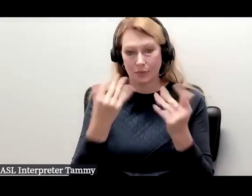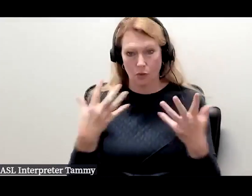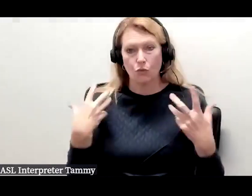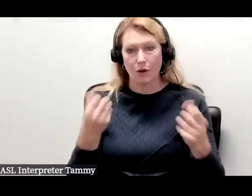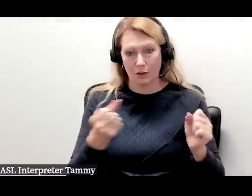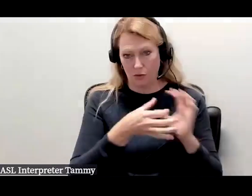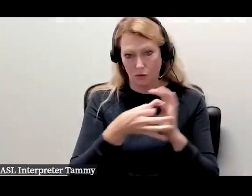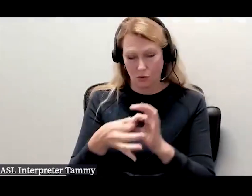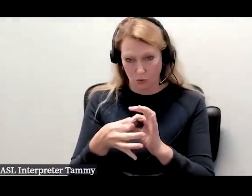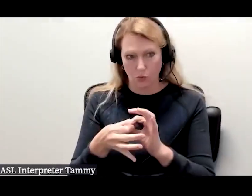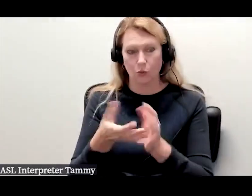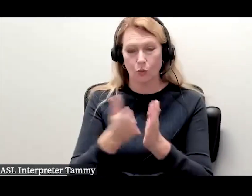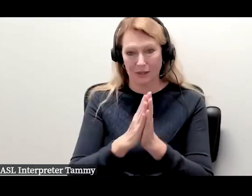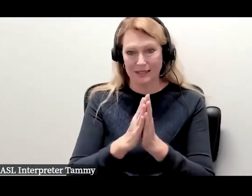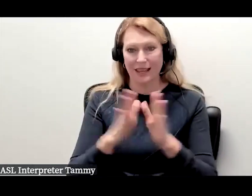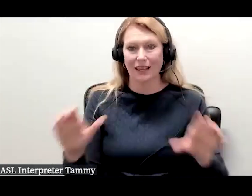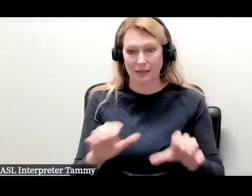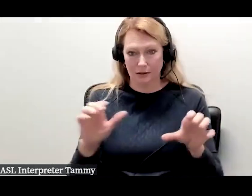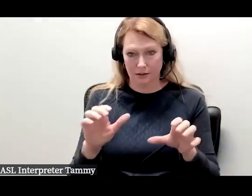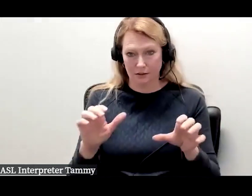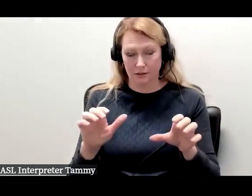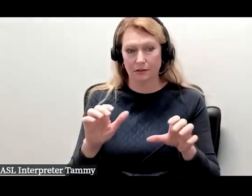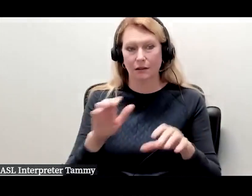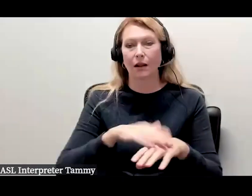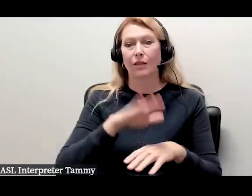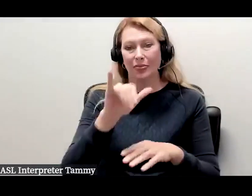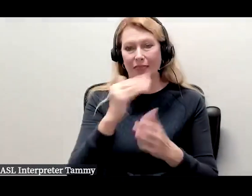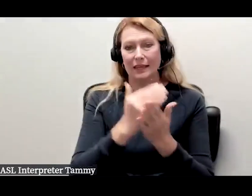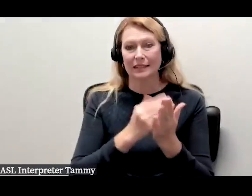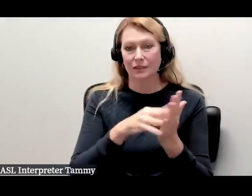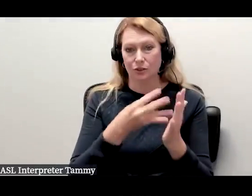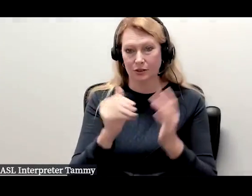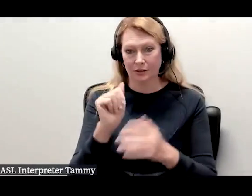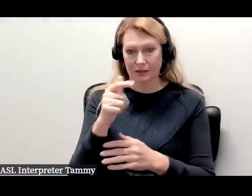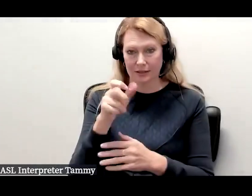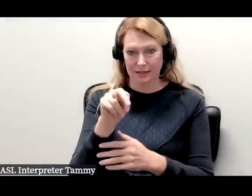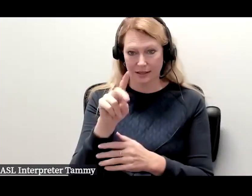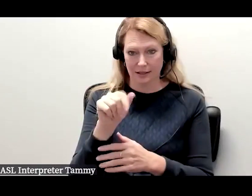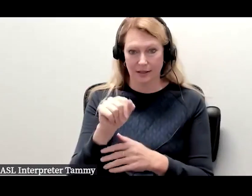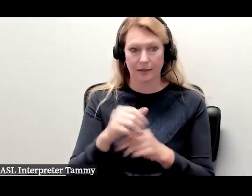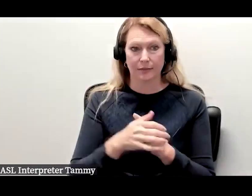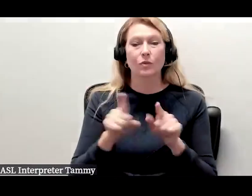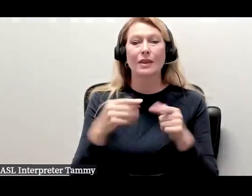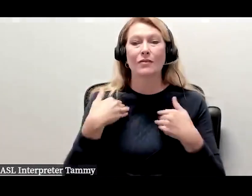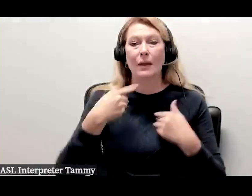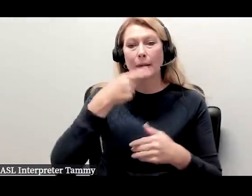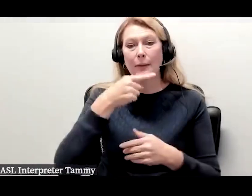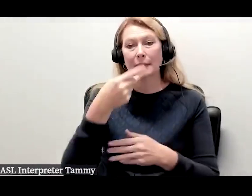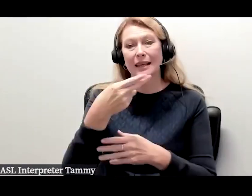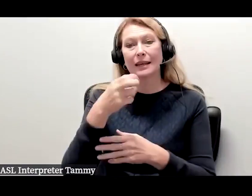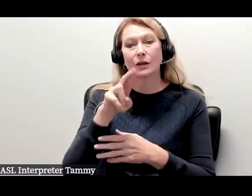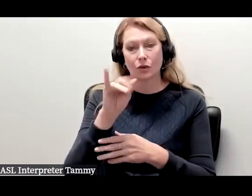recovery-related requested actions on this agenda. Also, there will be a public hearing to revise the